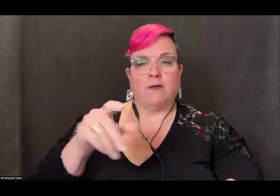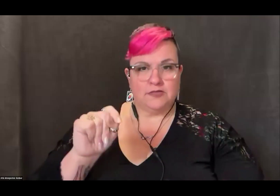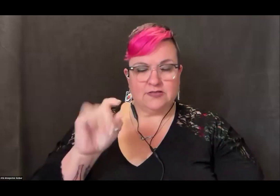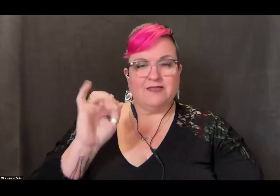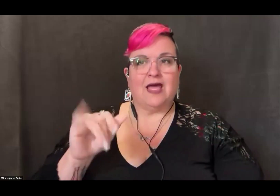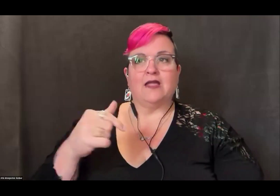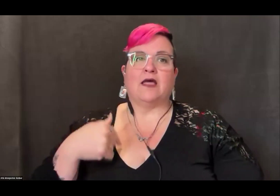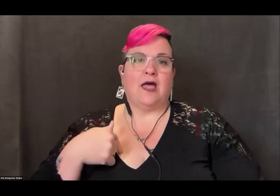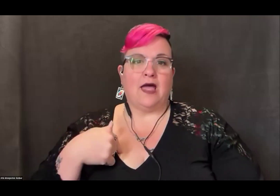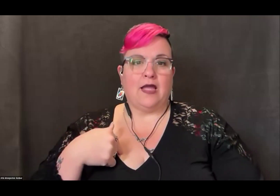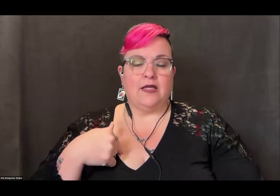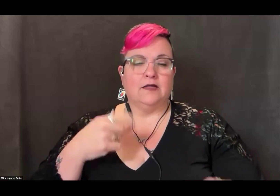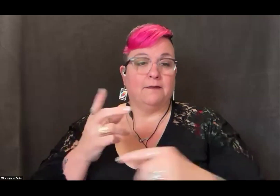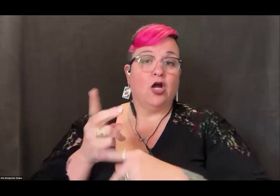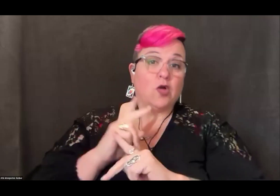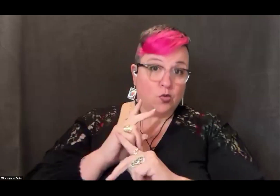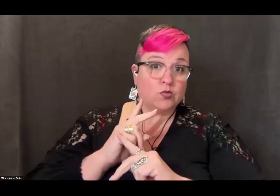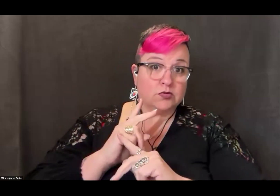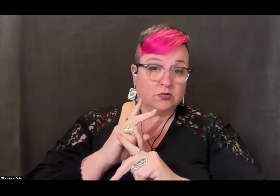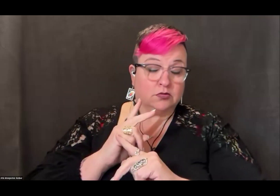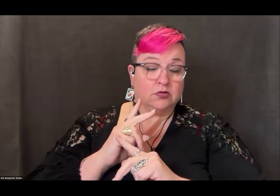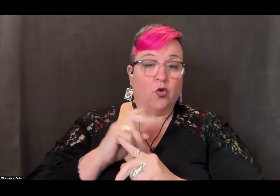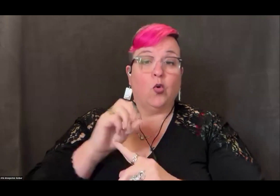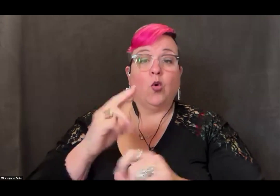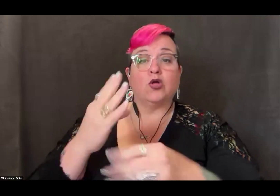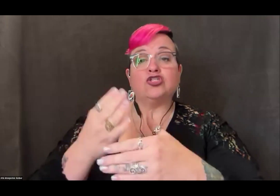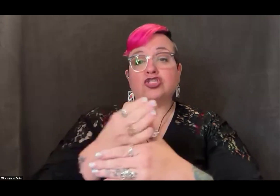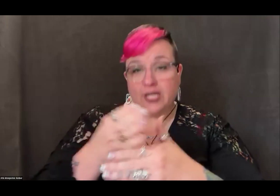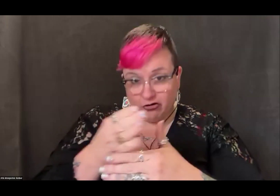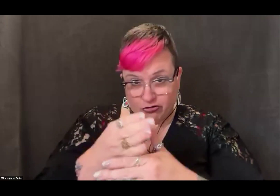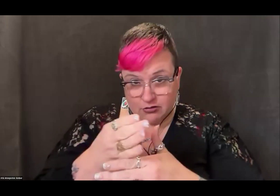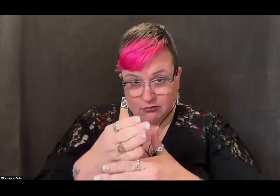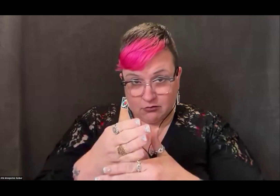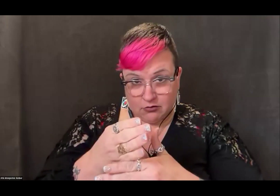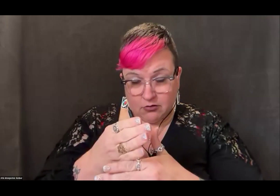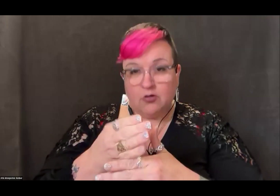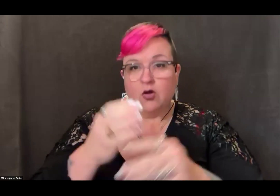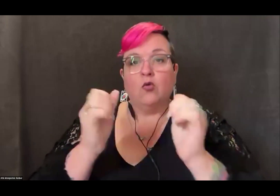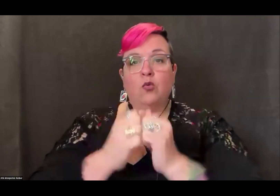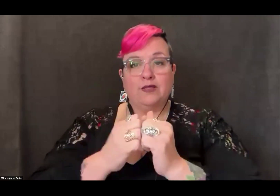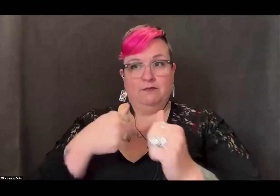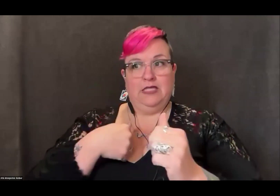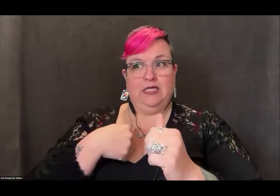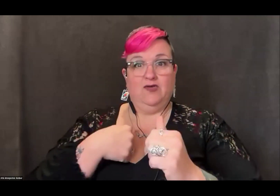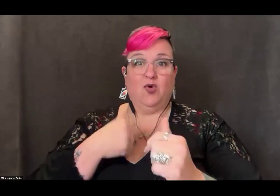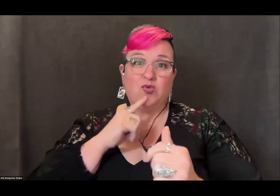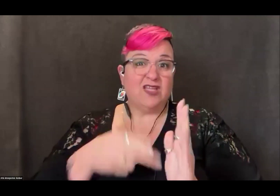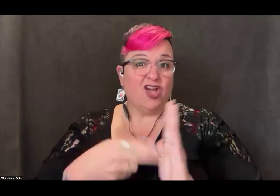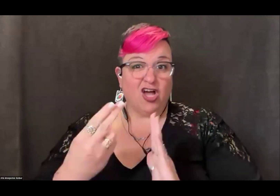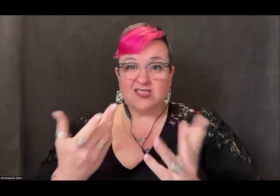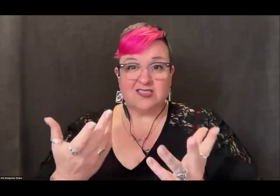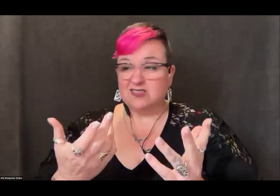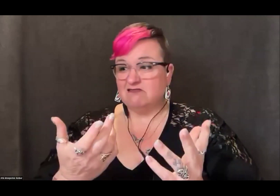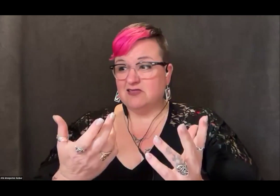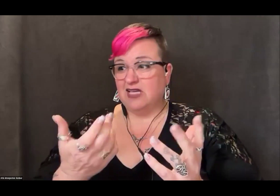I borrowed or have been shared with me, or honestly for